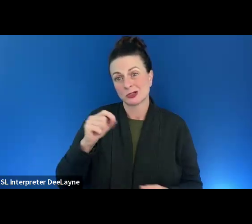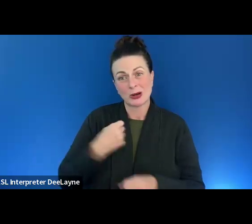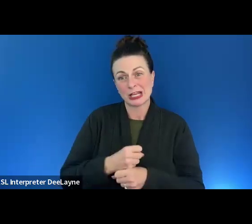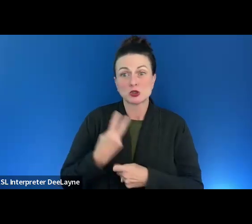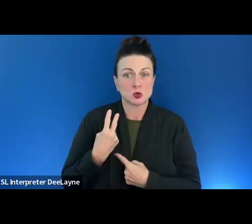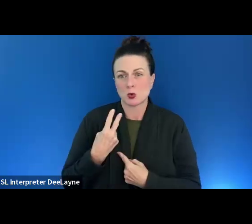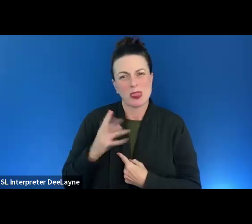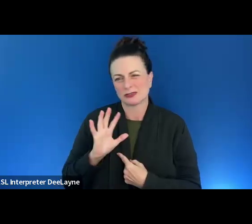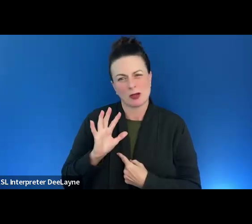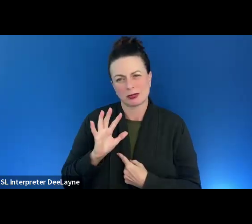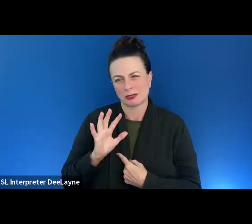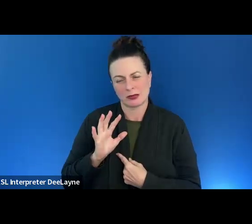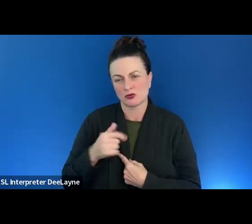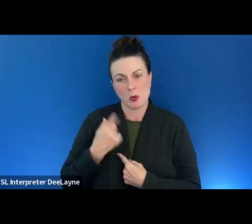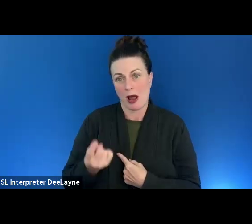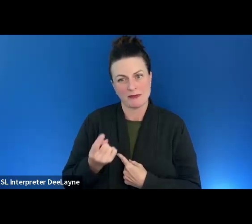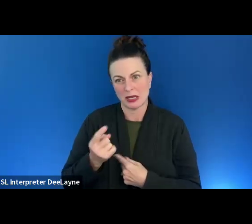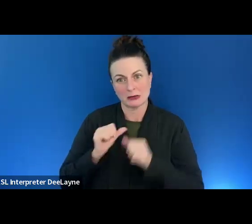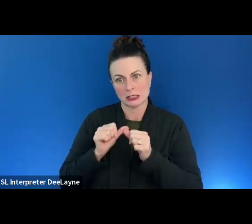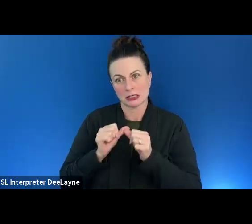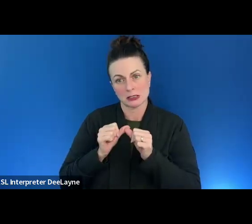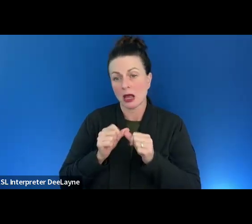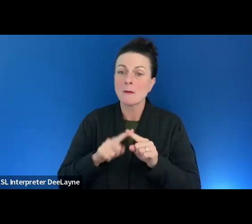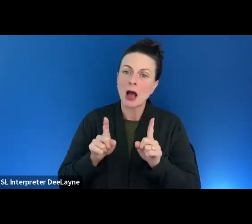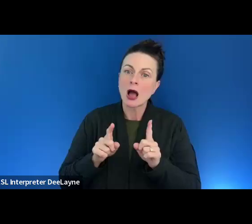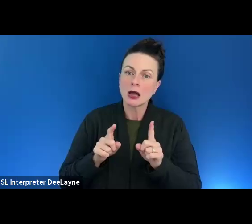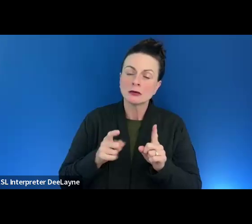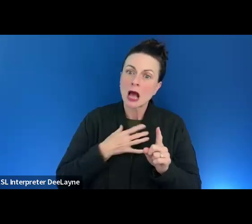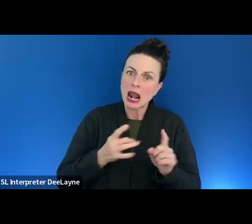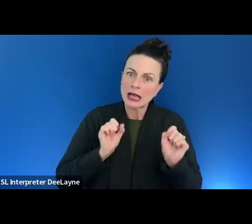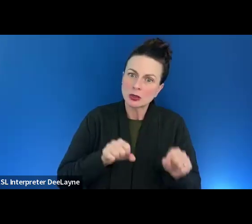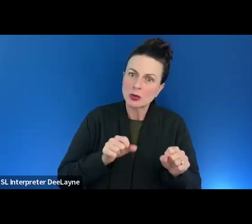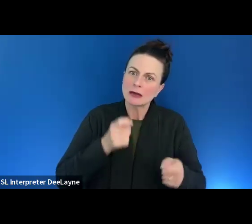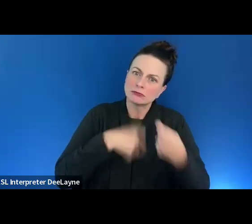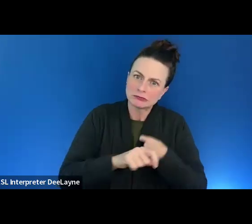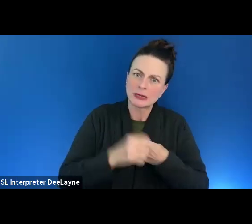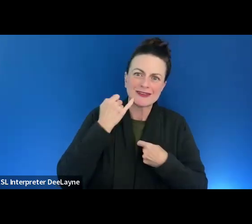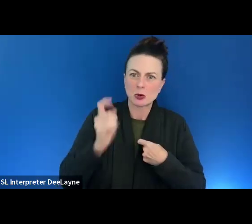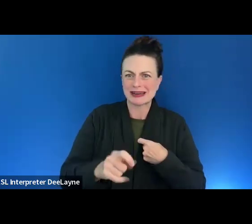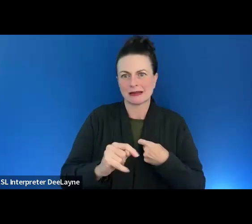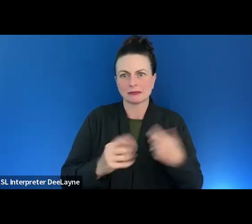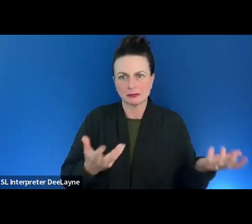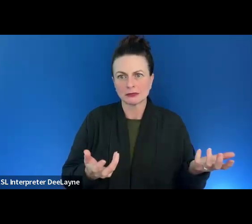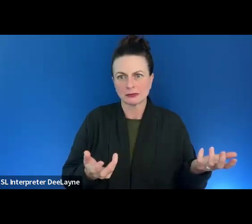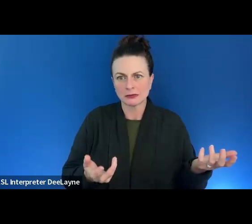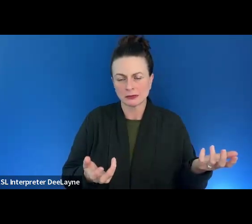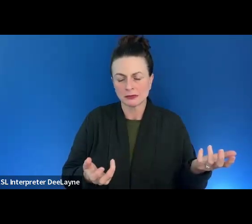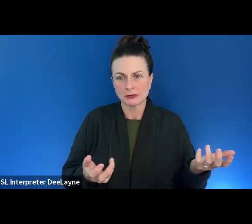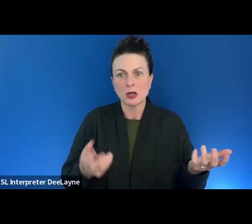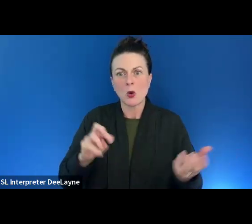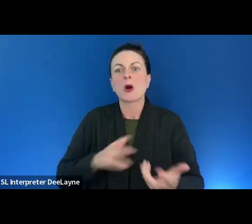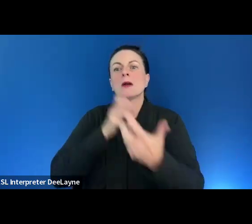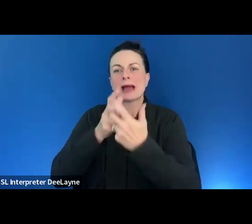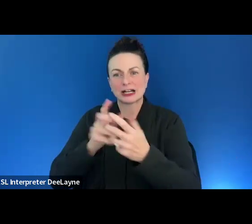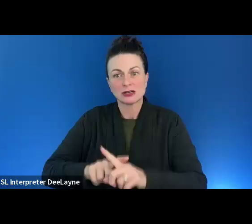only had two mentors, so I've been pretty consistent. But I do like that you are able to, have other people on board or match